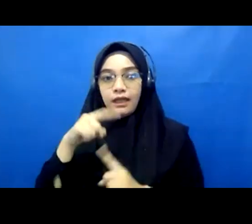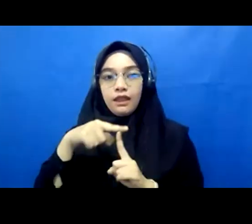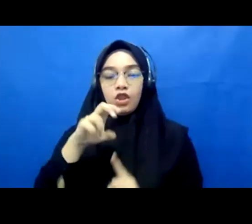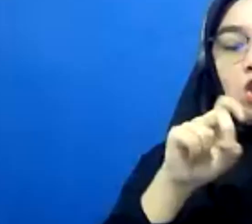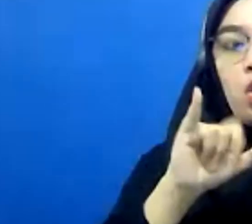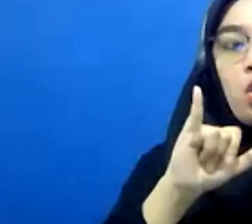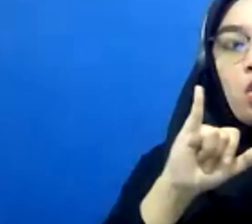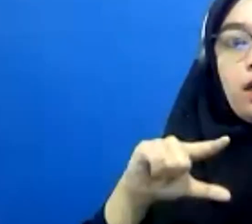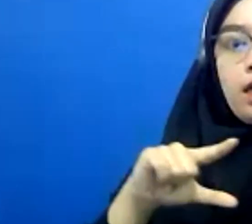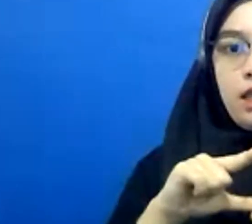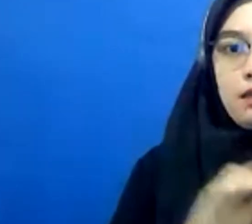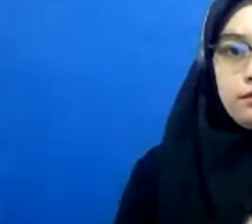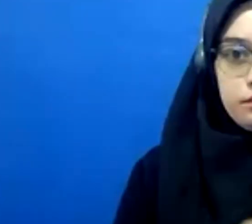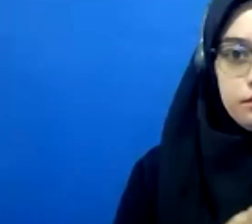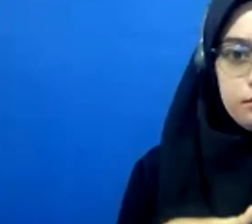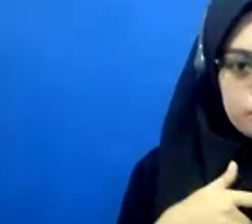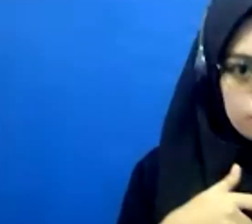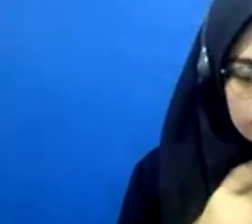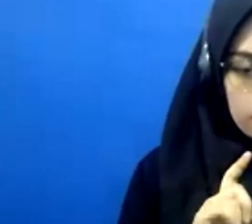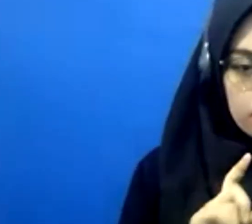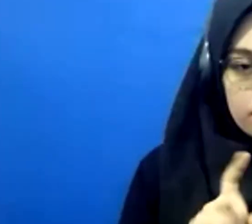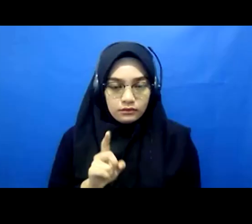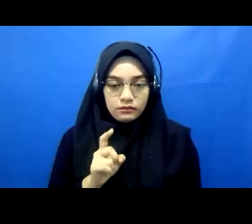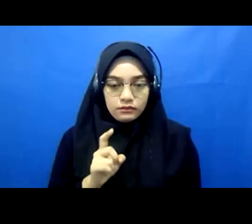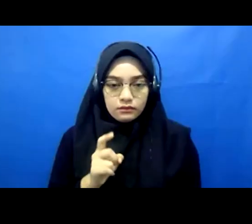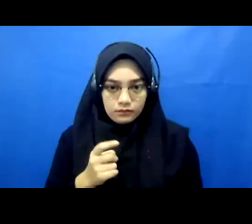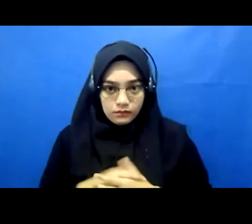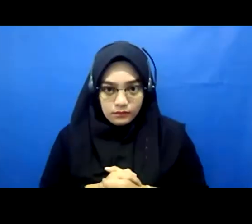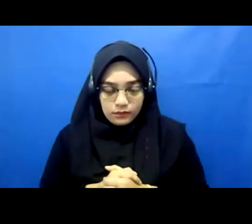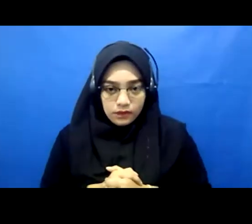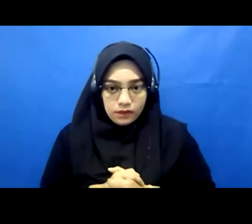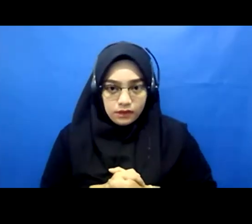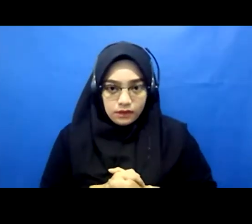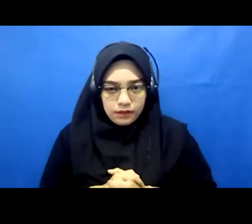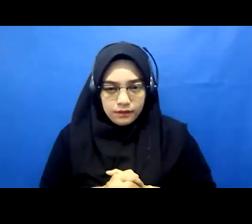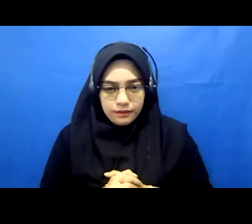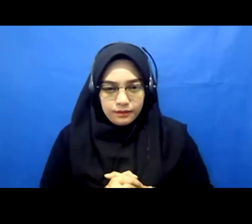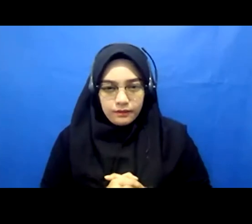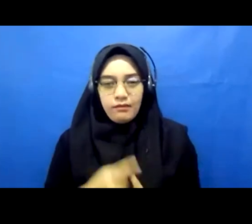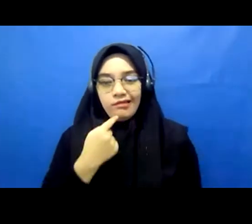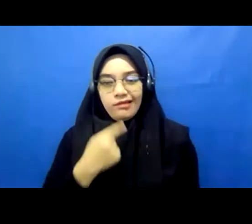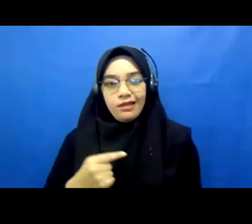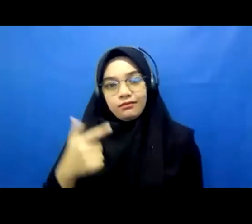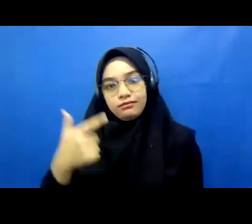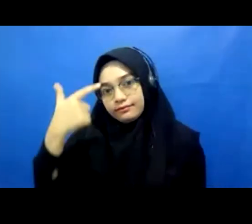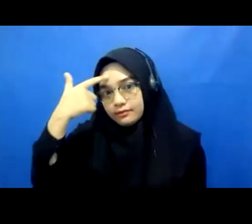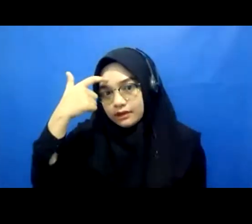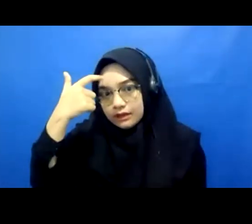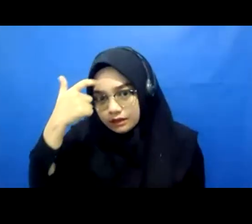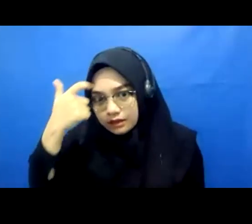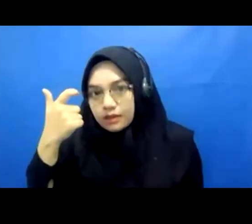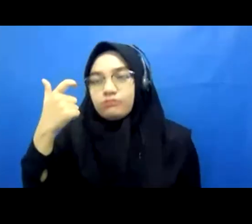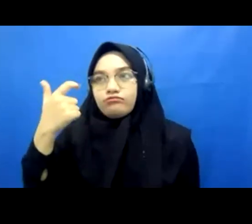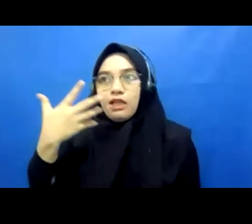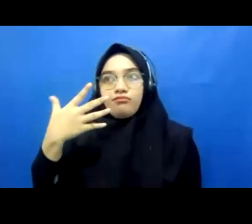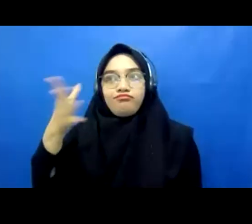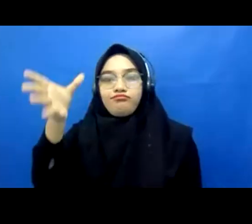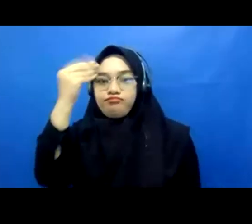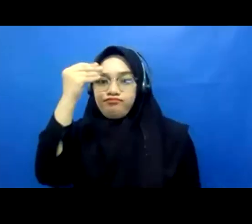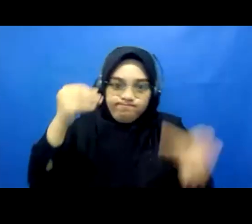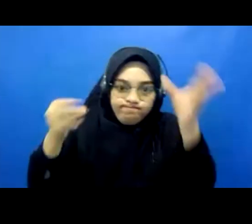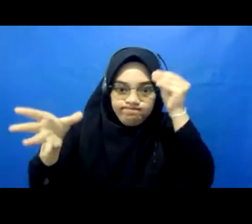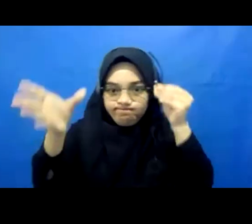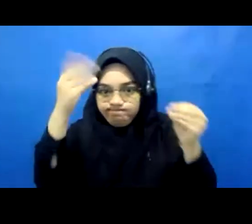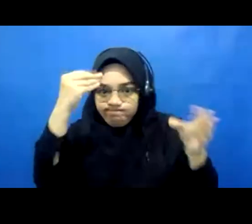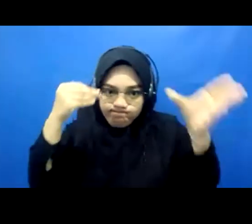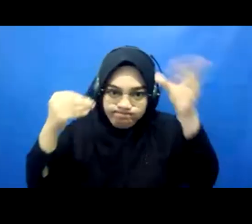I think one of my big takeaways is around learning and capturing learning. I think I've sort of found a lot of people are